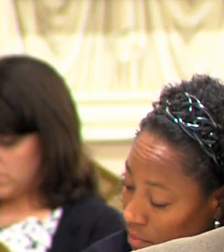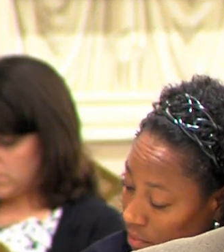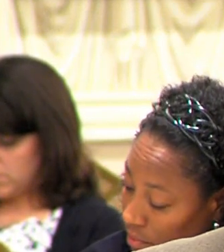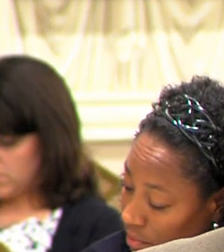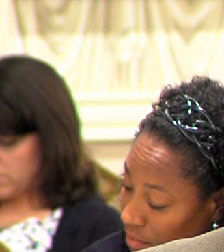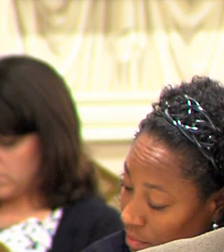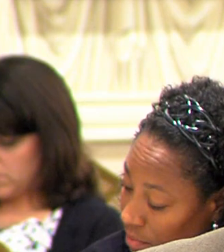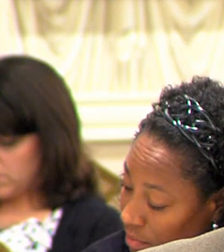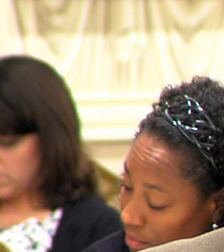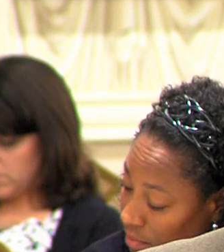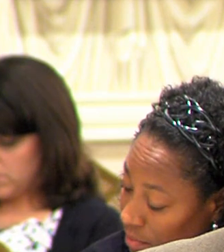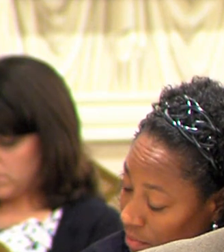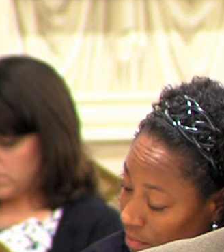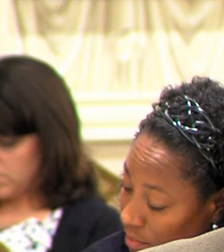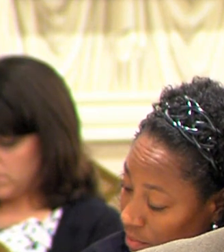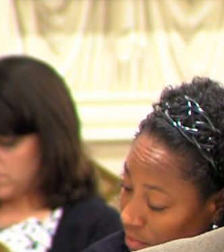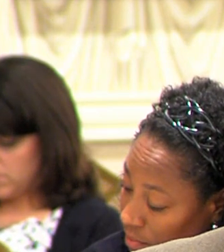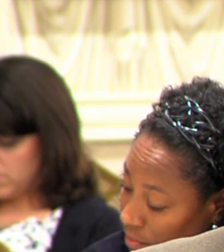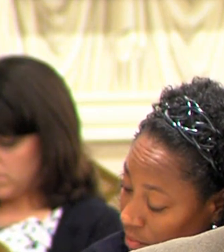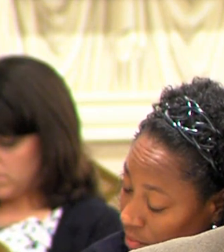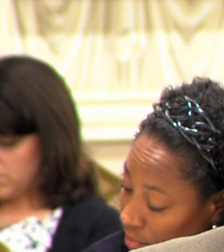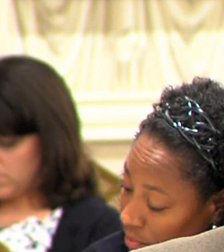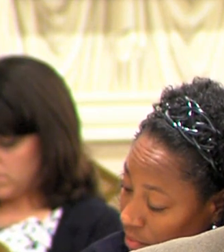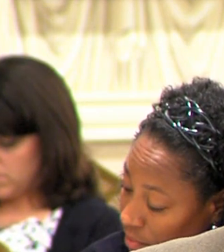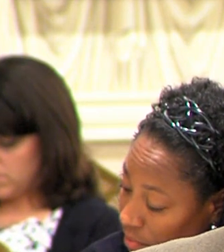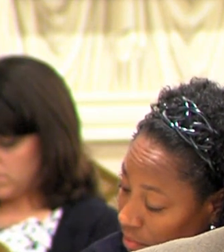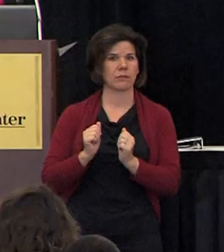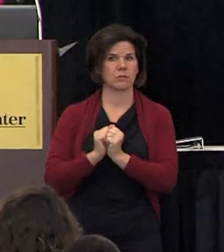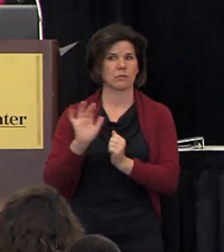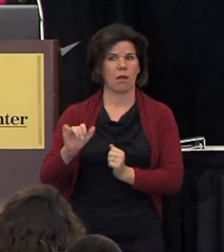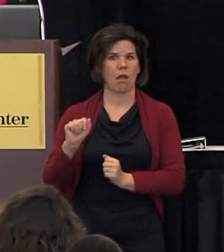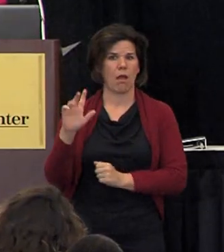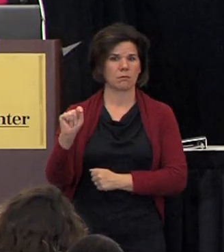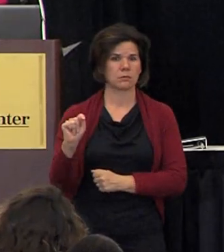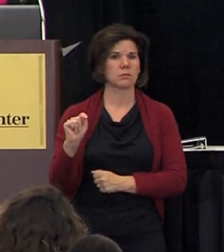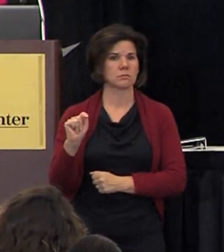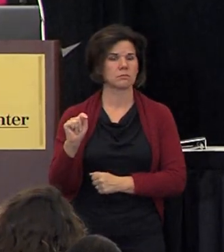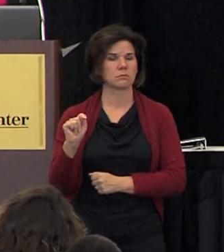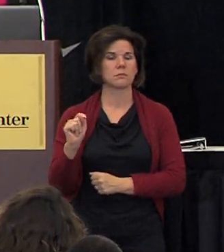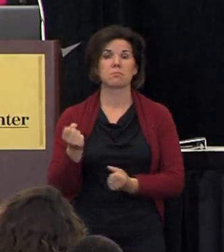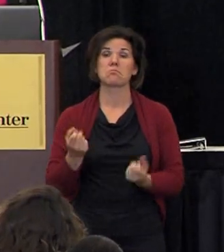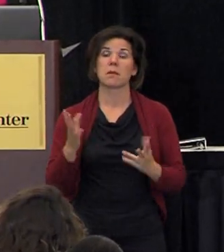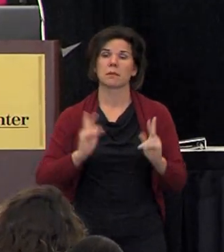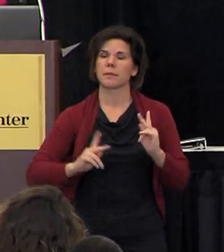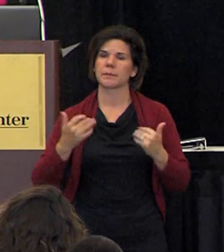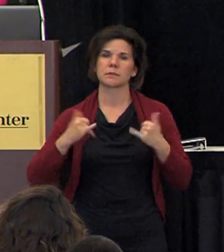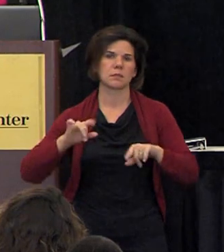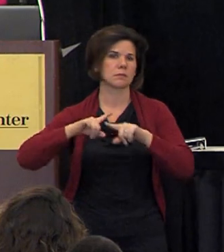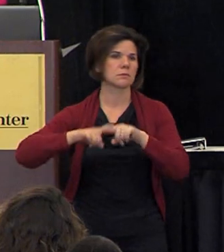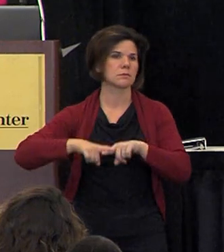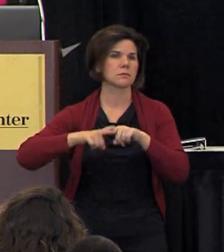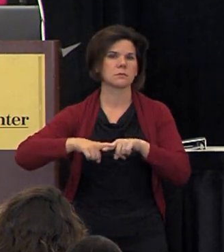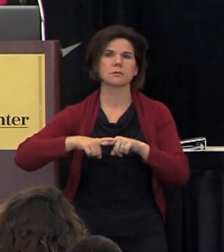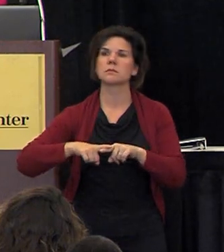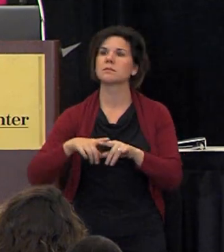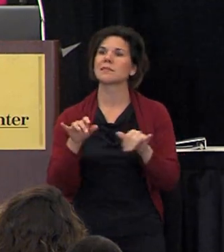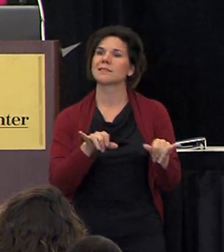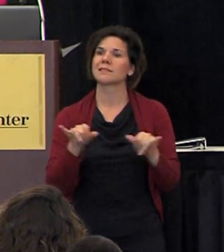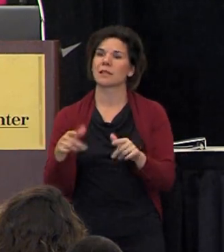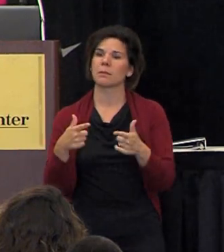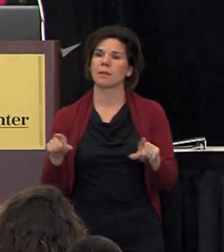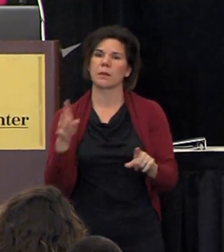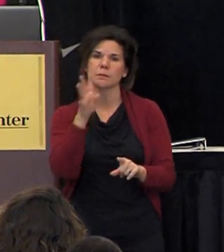the grantors who uh funded us under the affordable care act because many folks still relied on same language